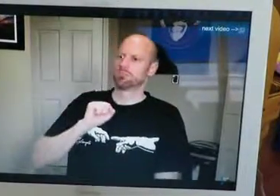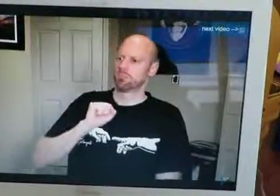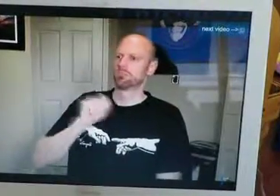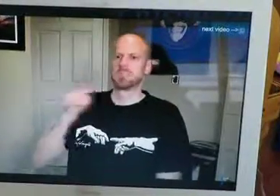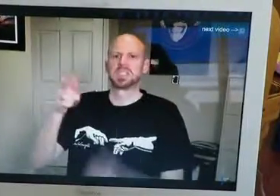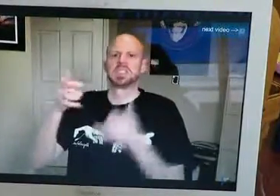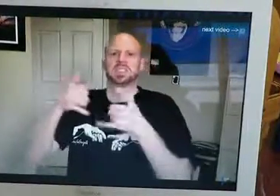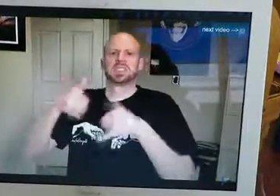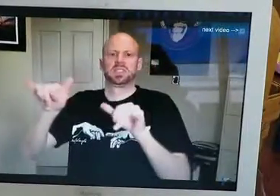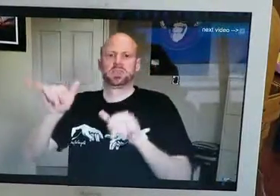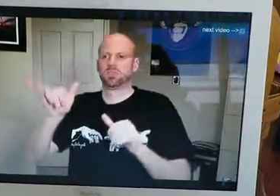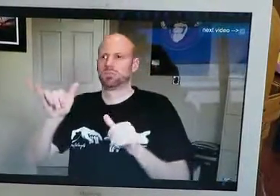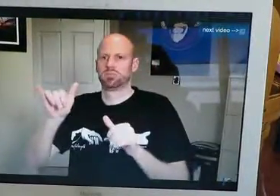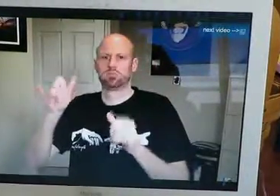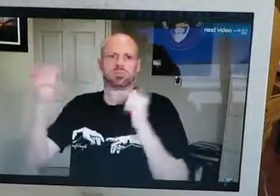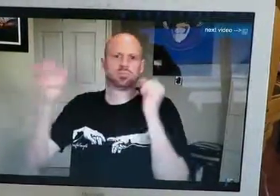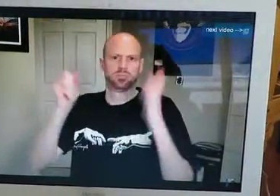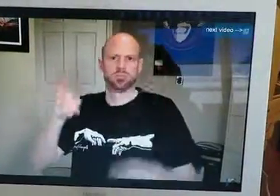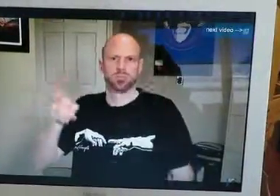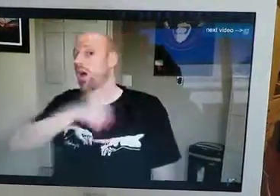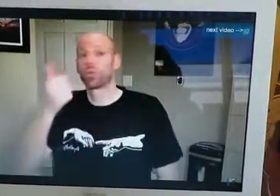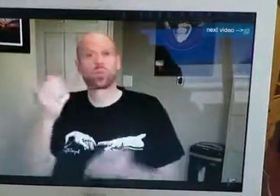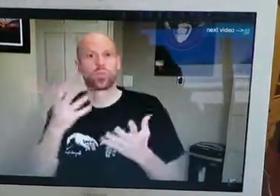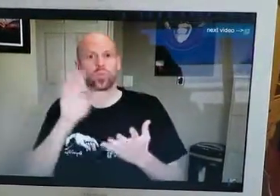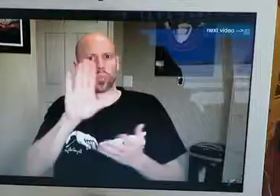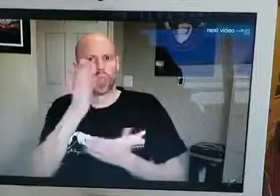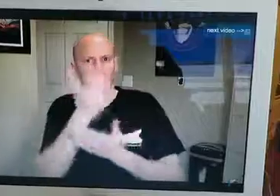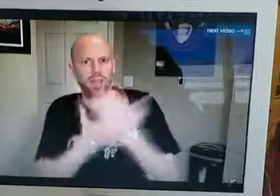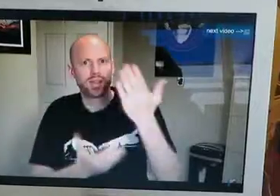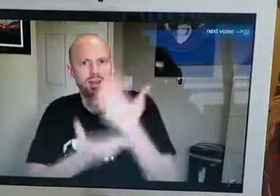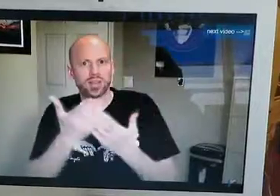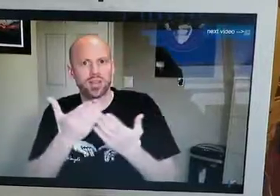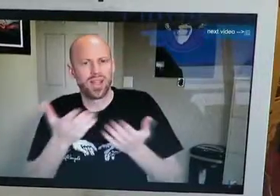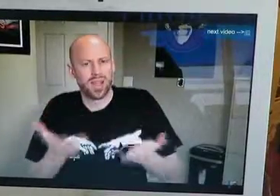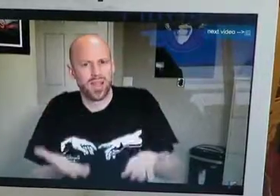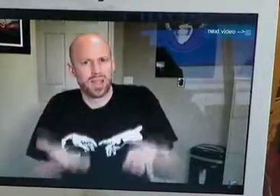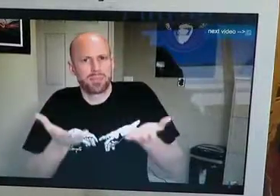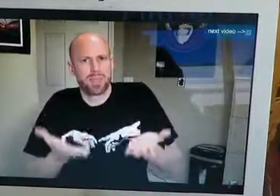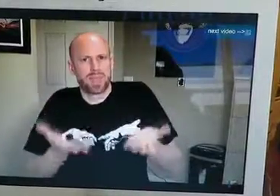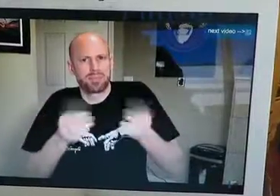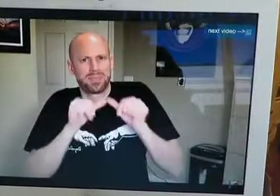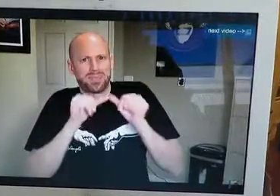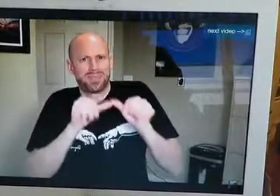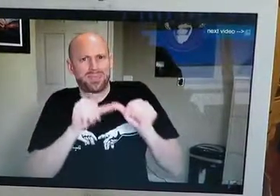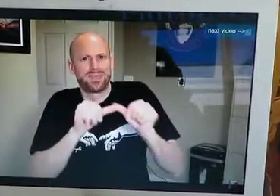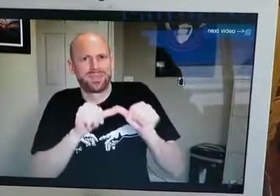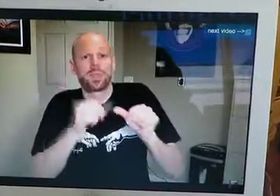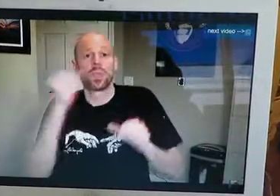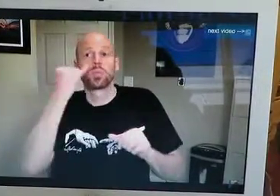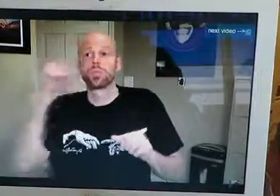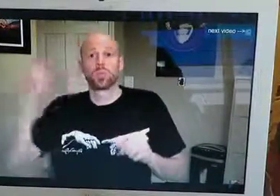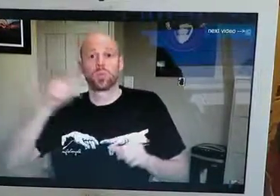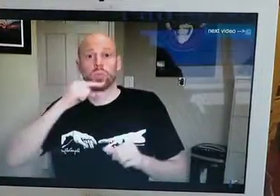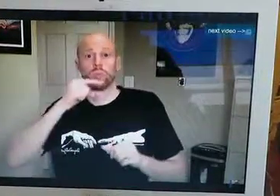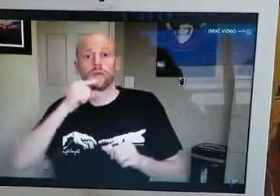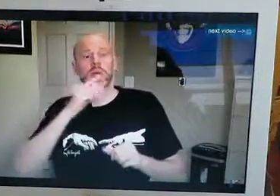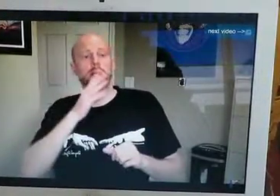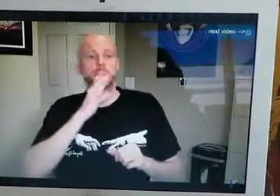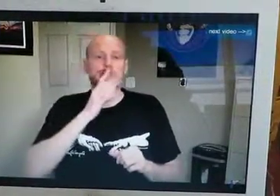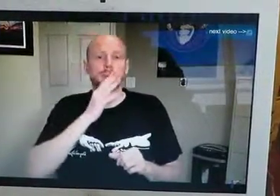And their eye gaze won't be ready for the person to be able to go back and forth. Now with your hands, if they're up and they're ready, continue up, the